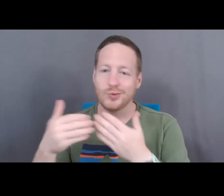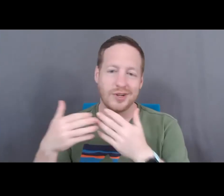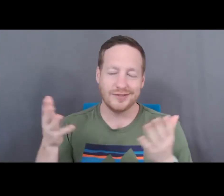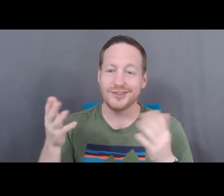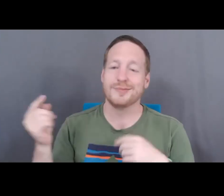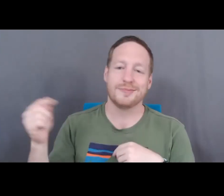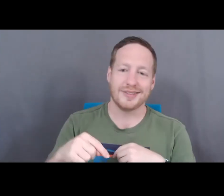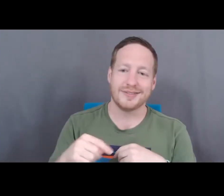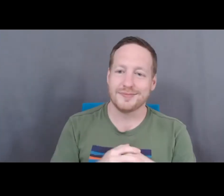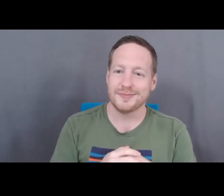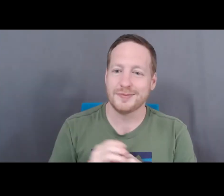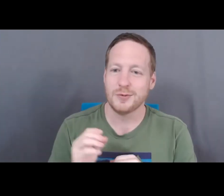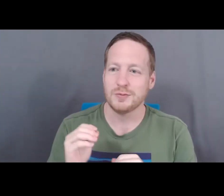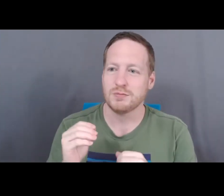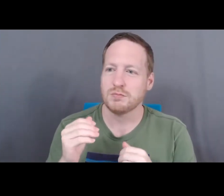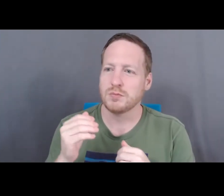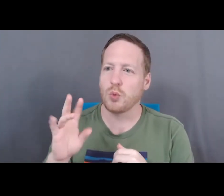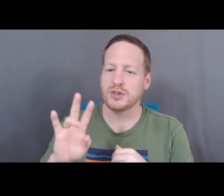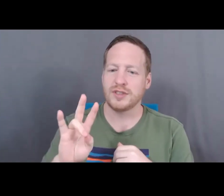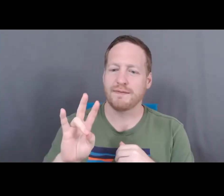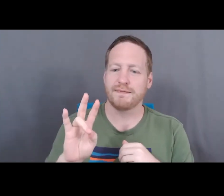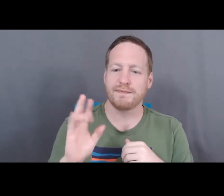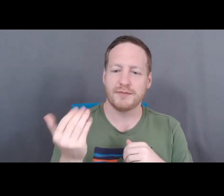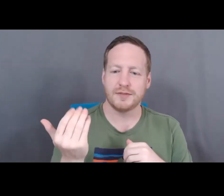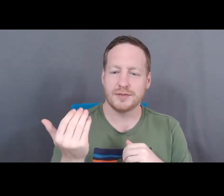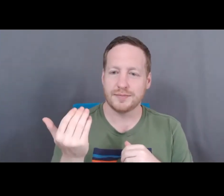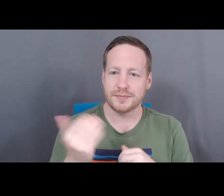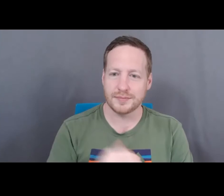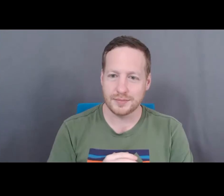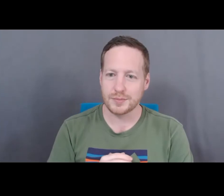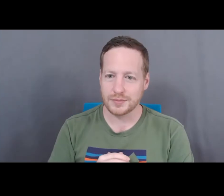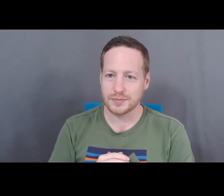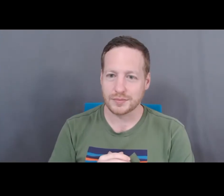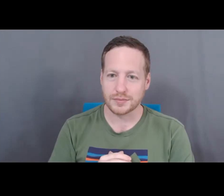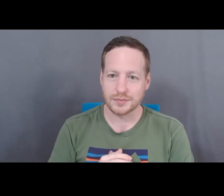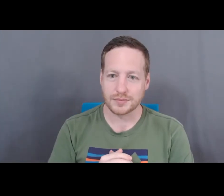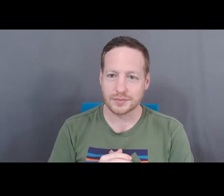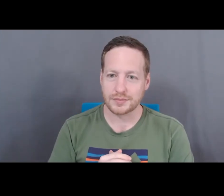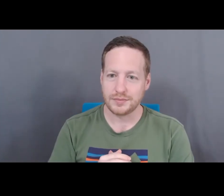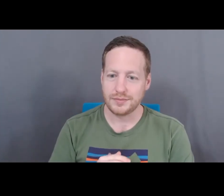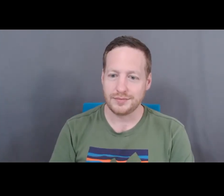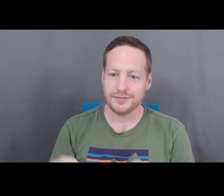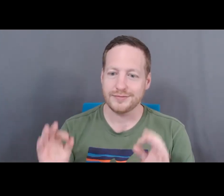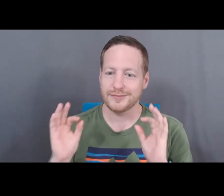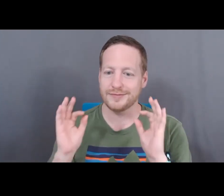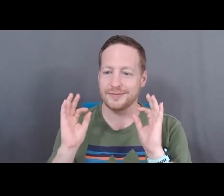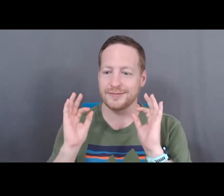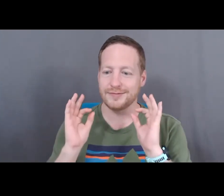People can grab a glass of water, go to the bathroom, whatever they need to do. We'll reconvene at 7:15. All